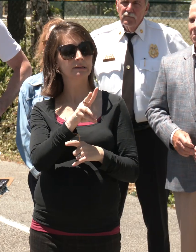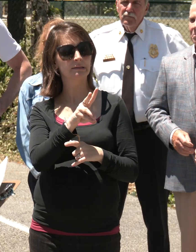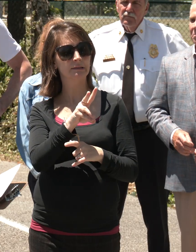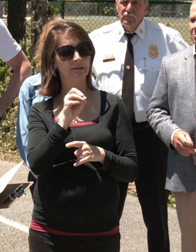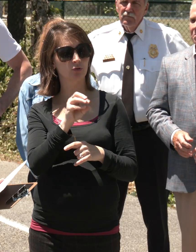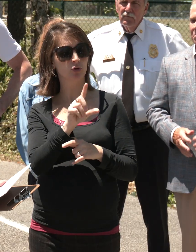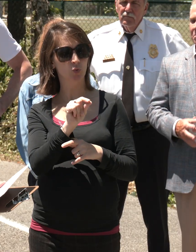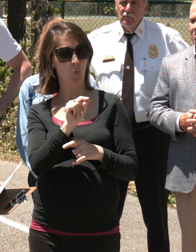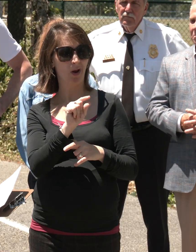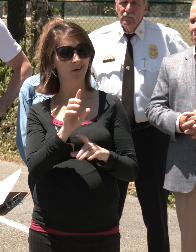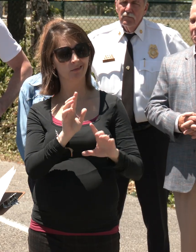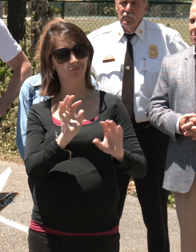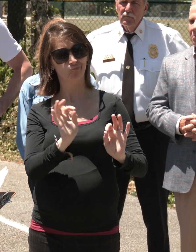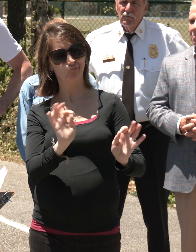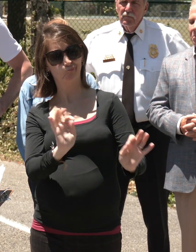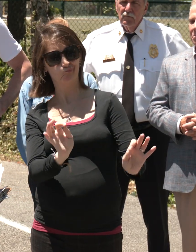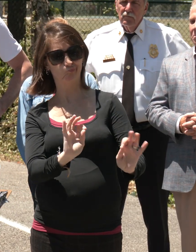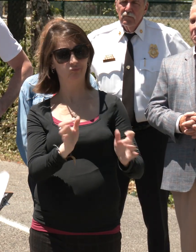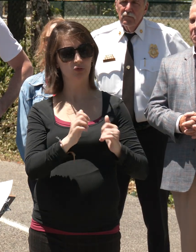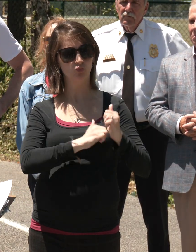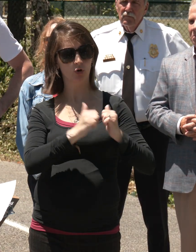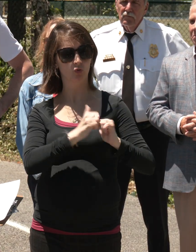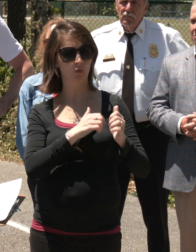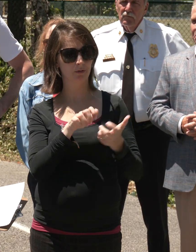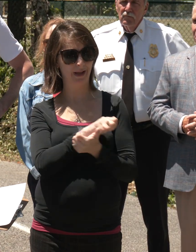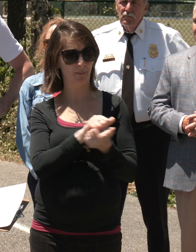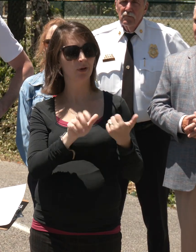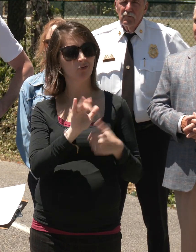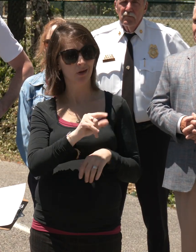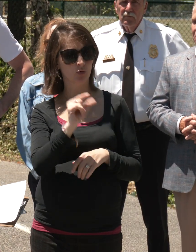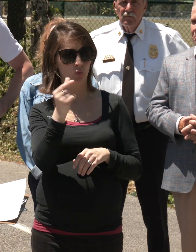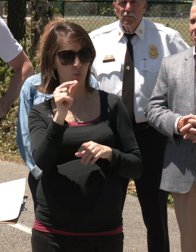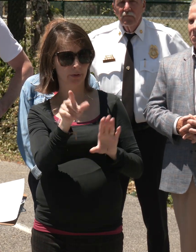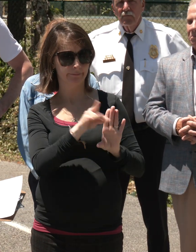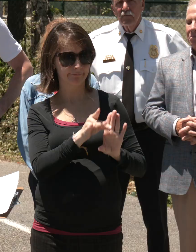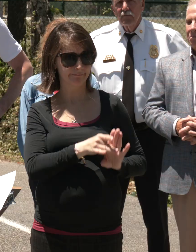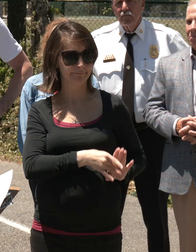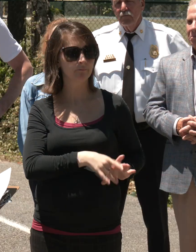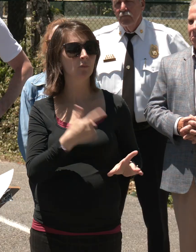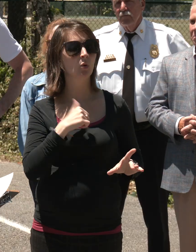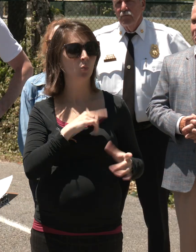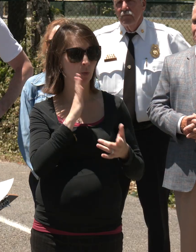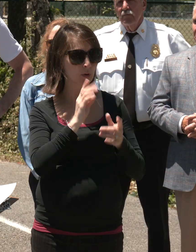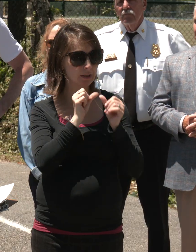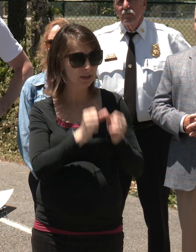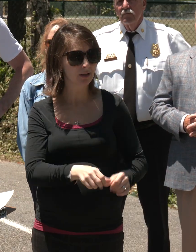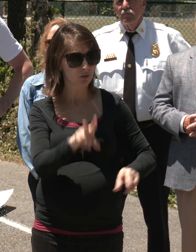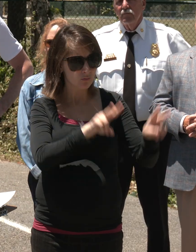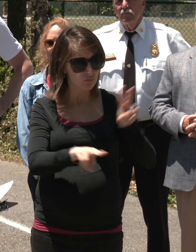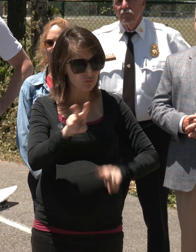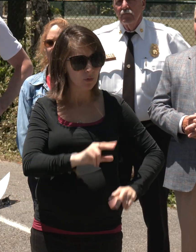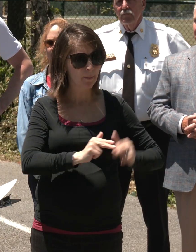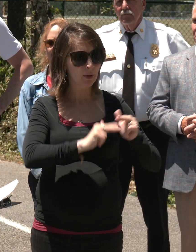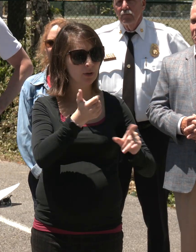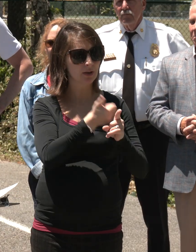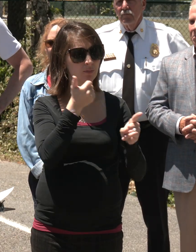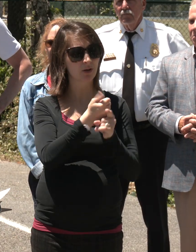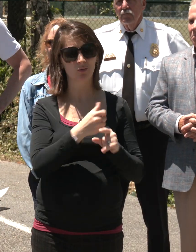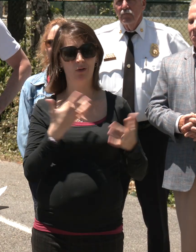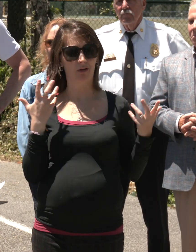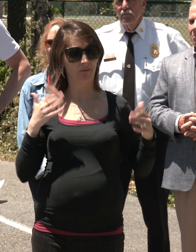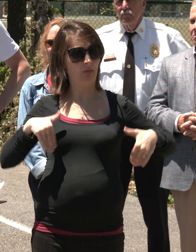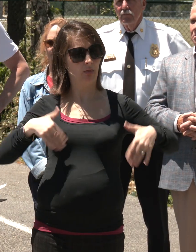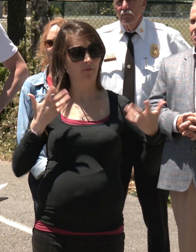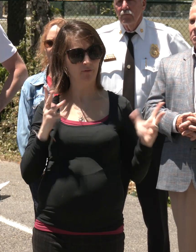little to no structural hazard. These are the green tags. We continue to assess buildings. We have not completed that. We do look to complete that in the